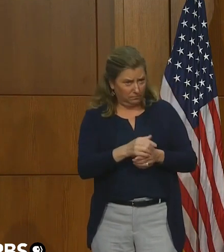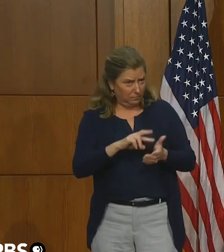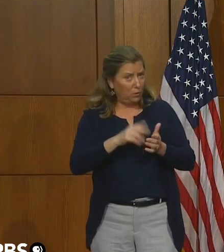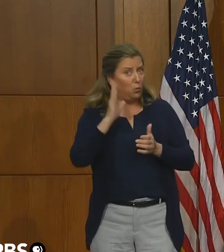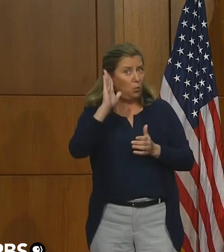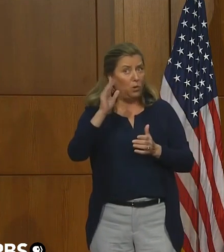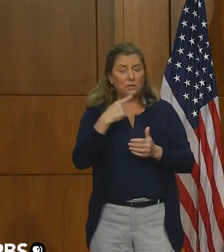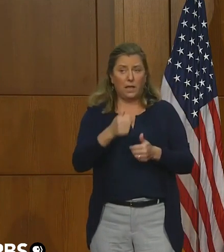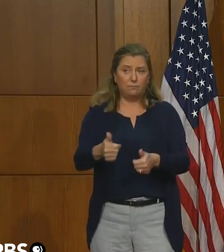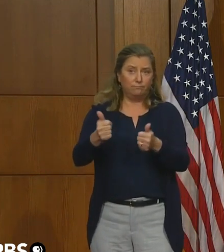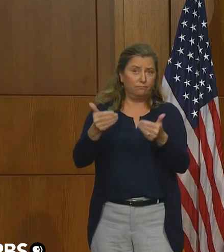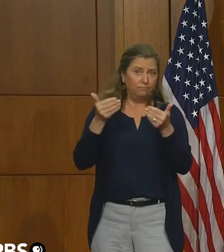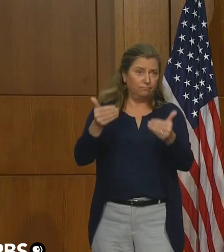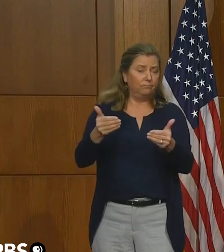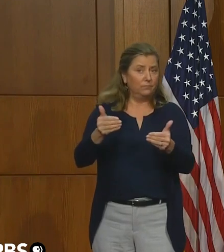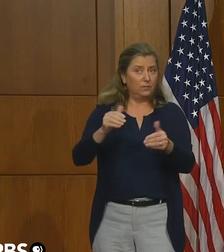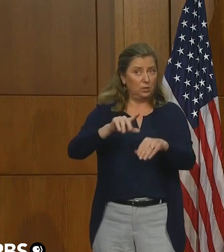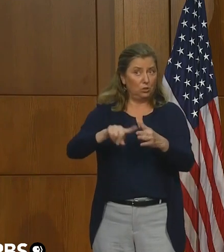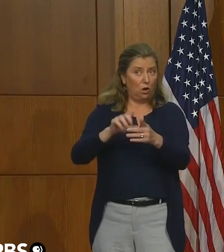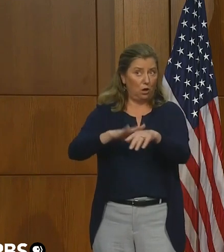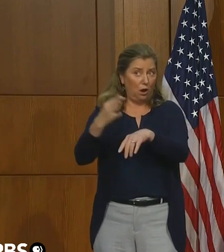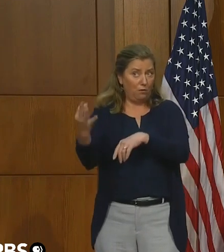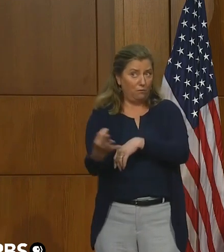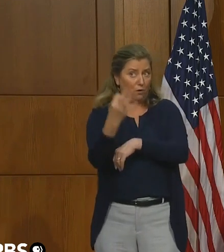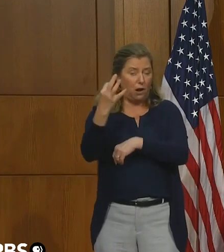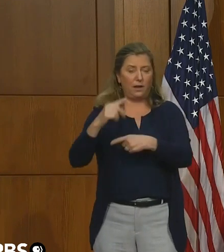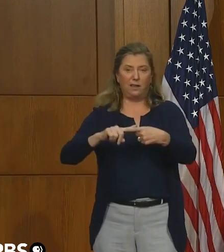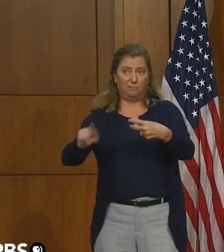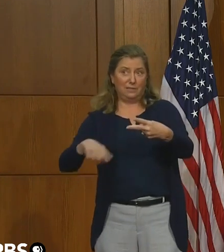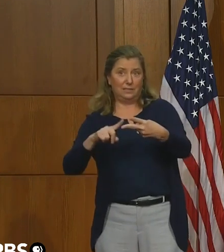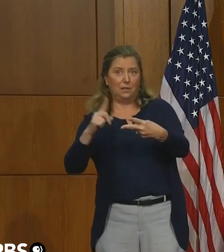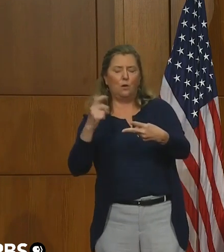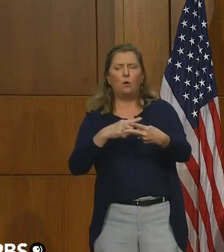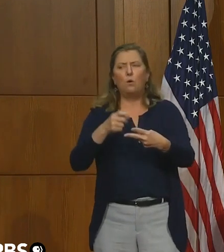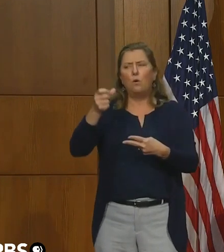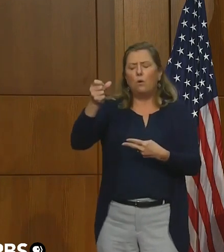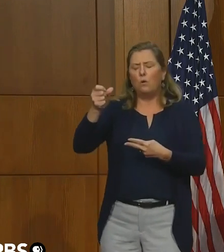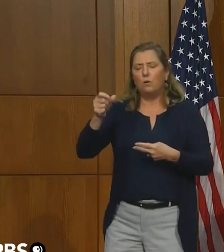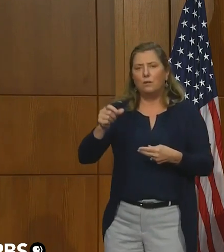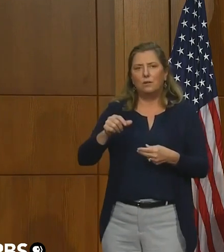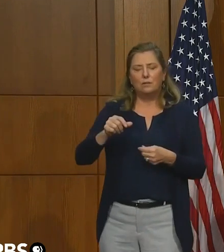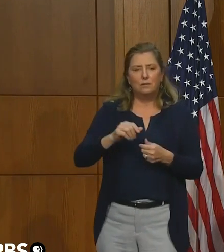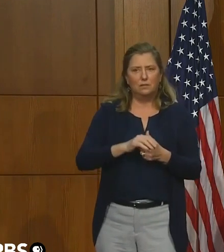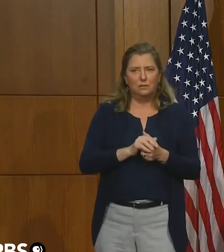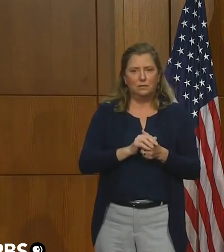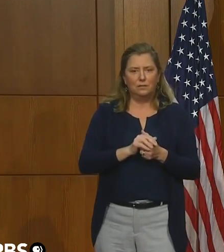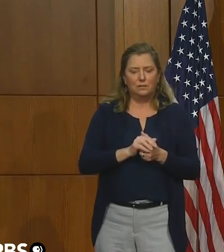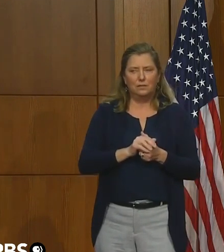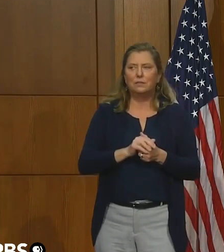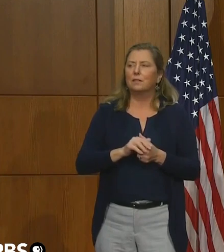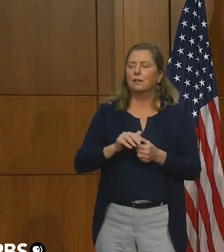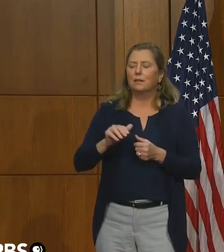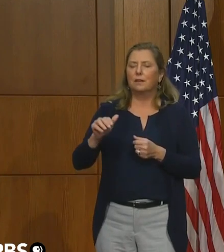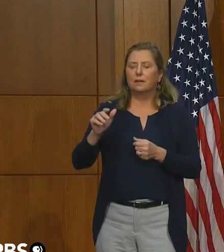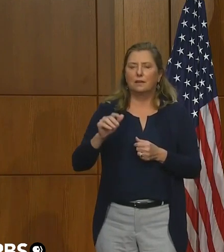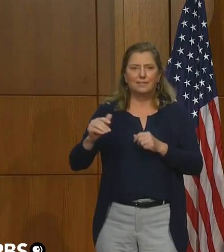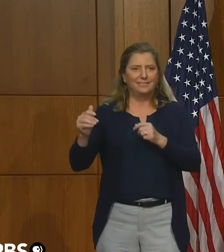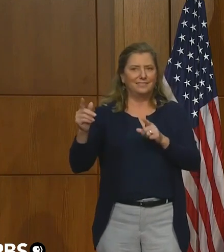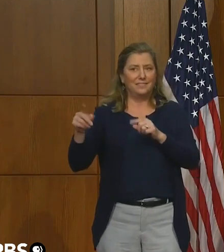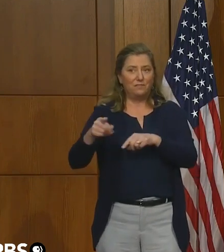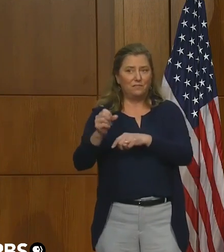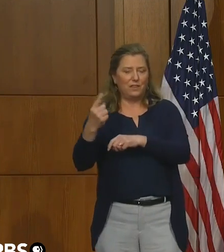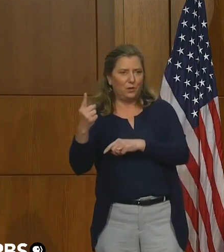the green light for Friday? And the second question, hold on, just you know, phase one. Just let me answer. One